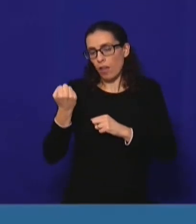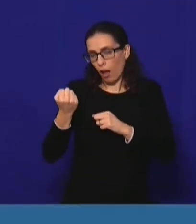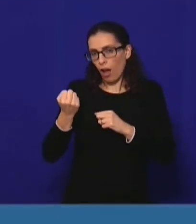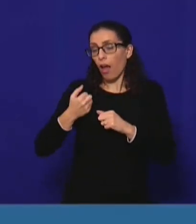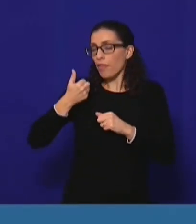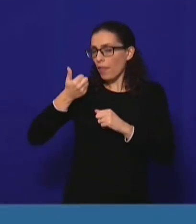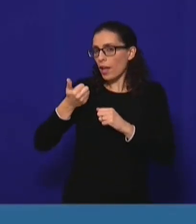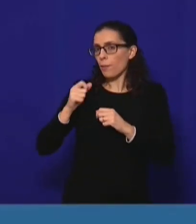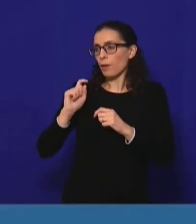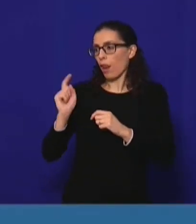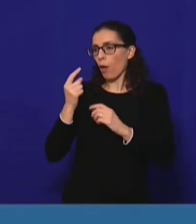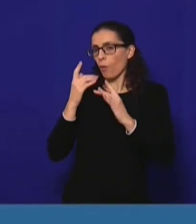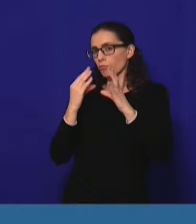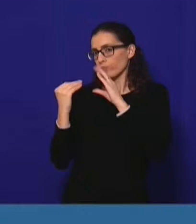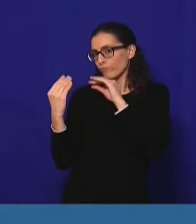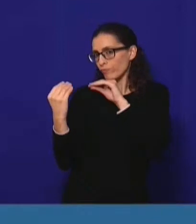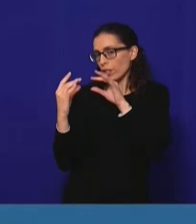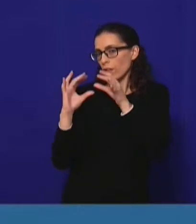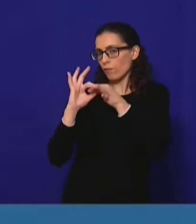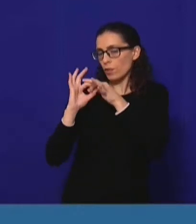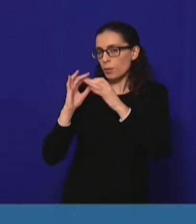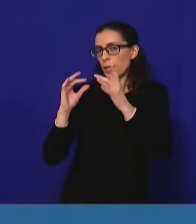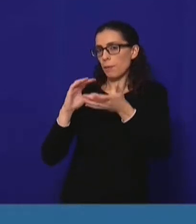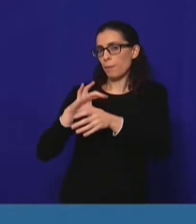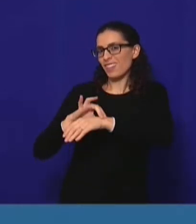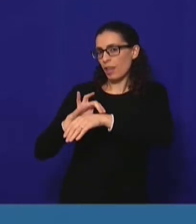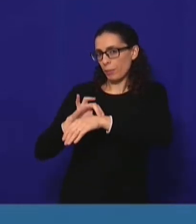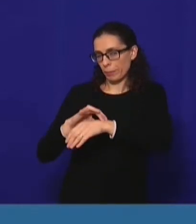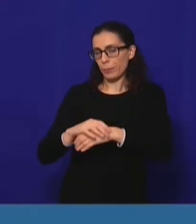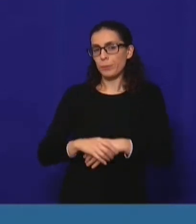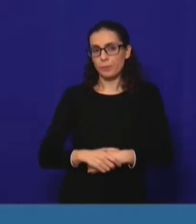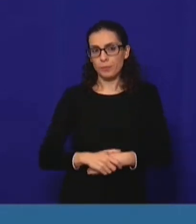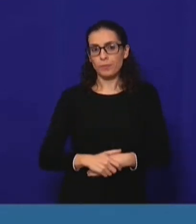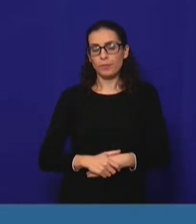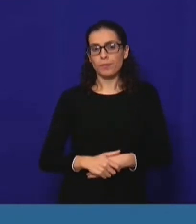huma jkunu qegħdin jikkonsultaw ukoll mat-tabib tagħhom.